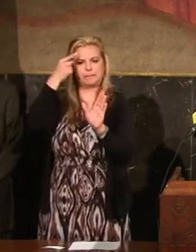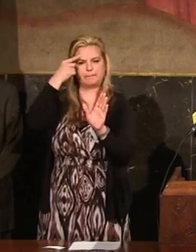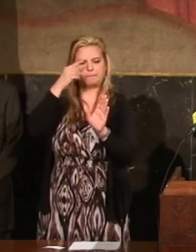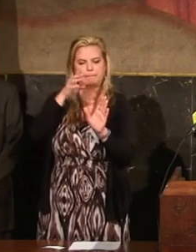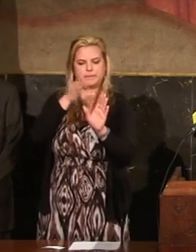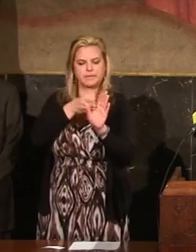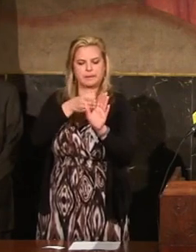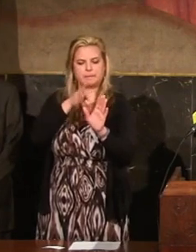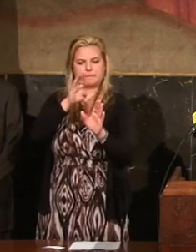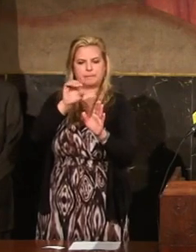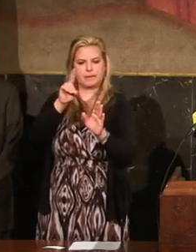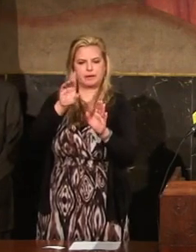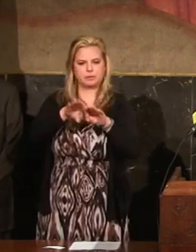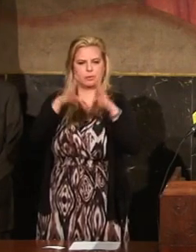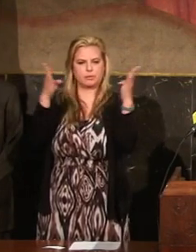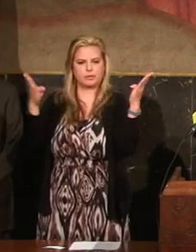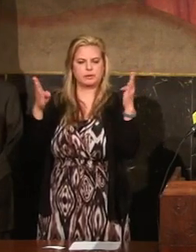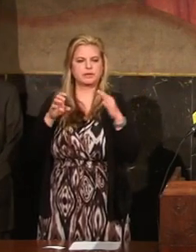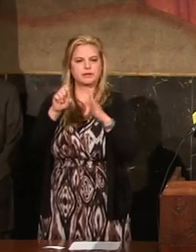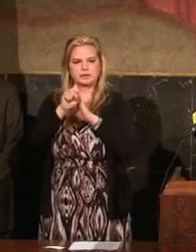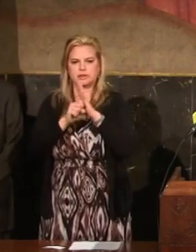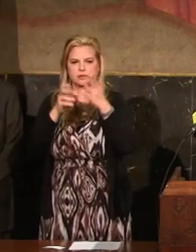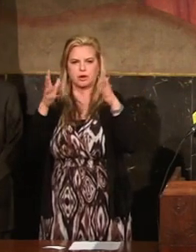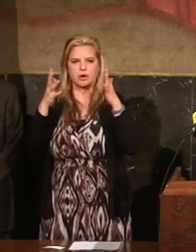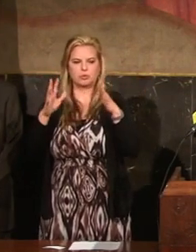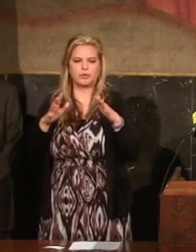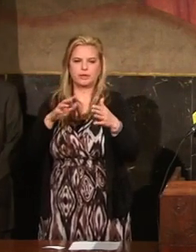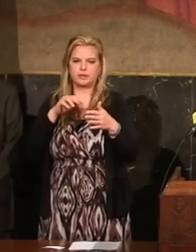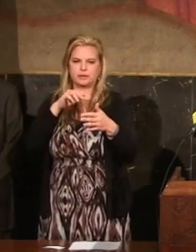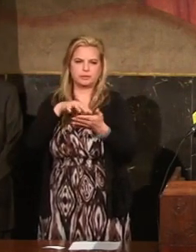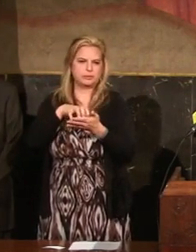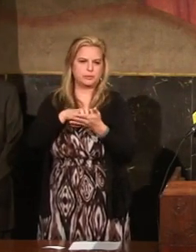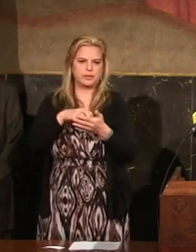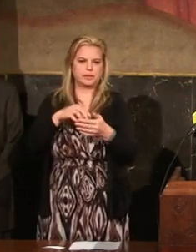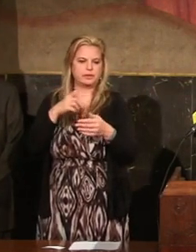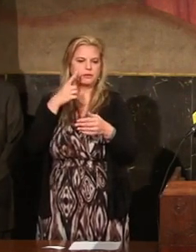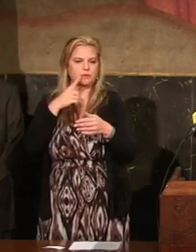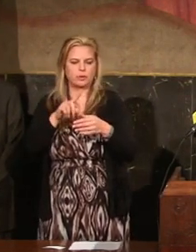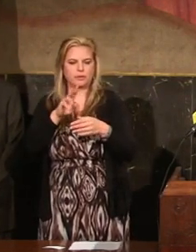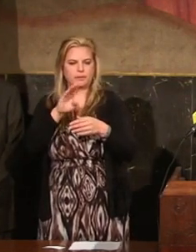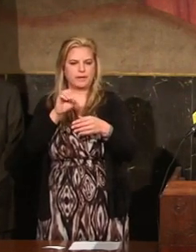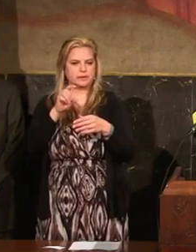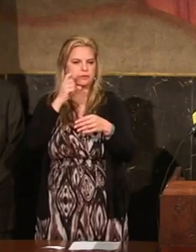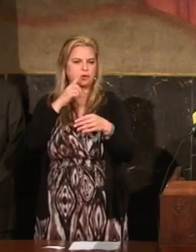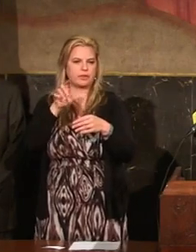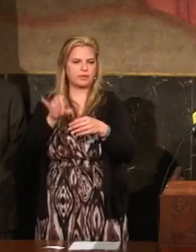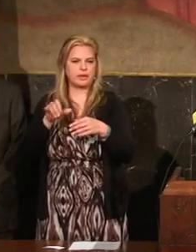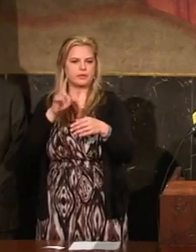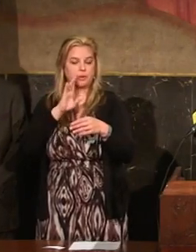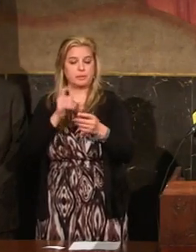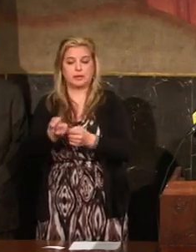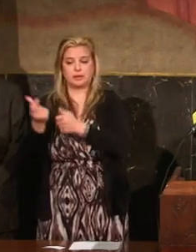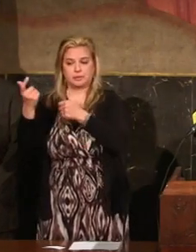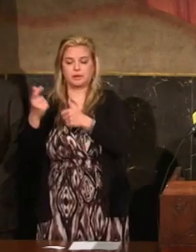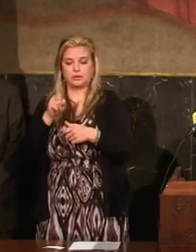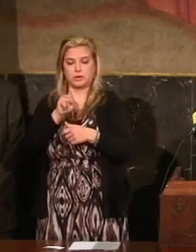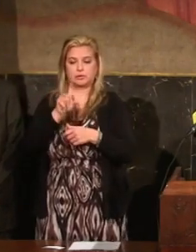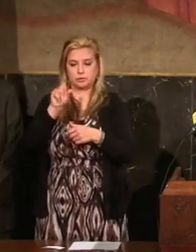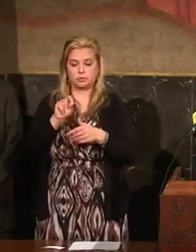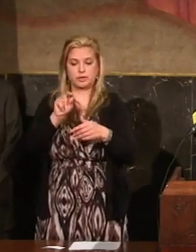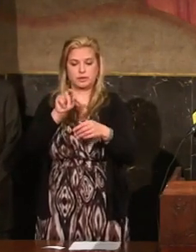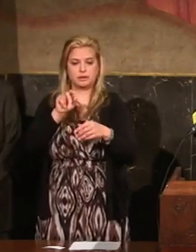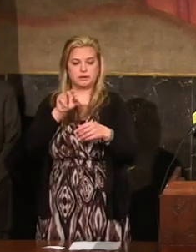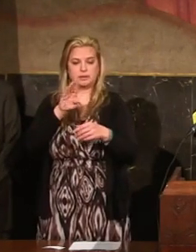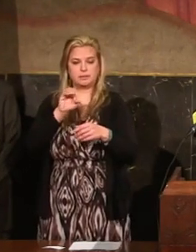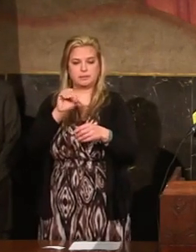state is already sorely lacking in resources for inpatient behavioral health services. So that would be the elimination of 120 beds,